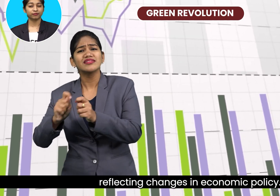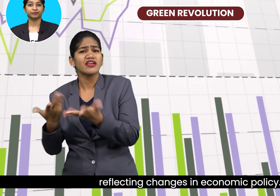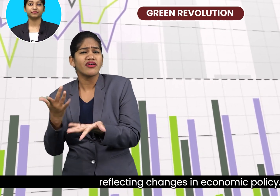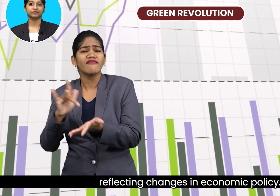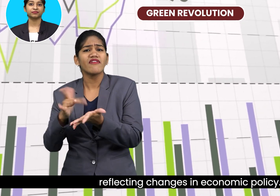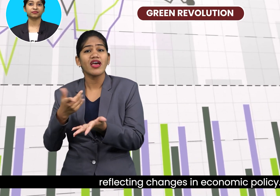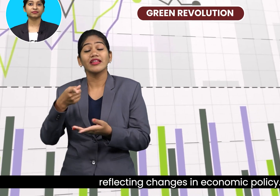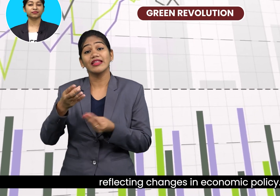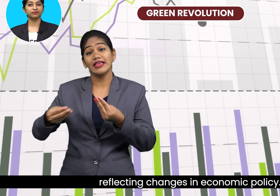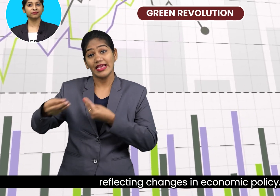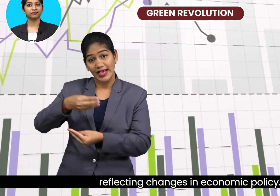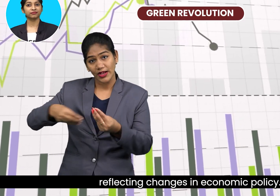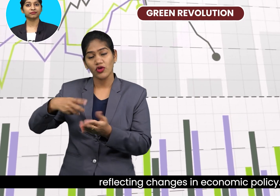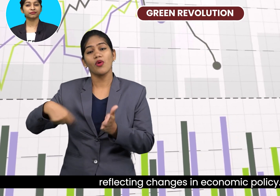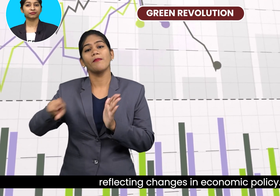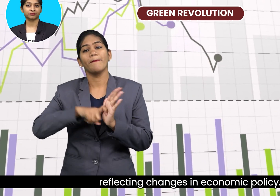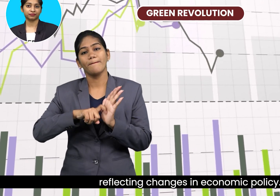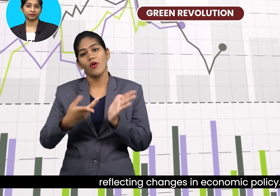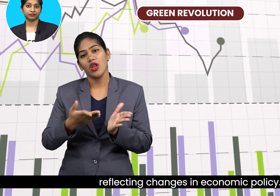policy.